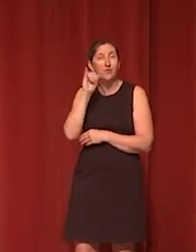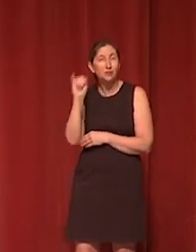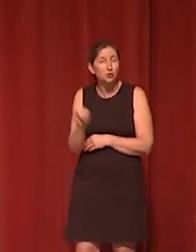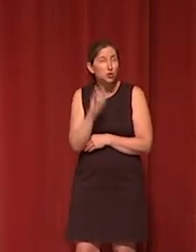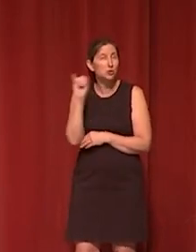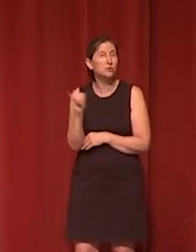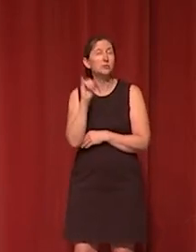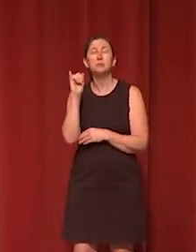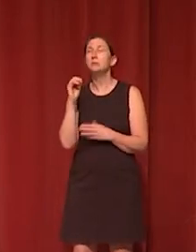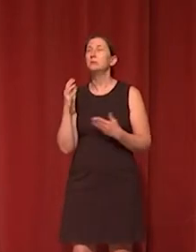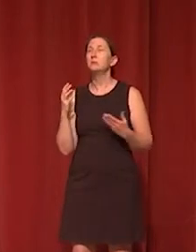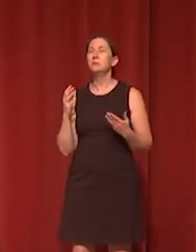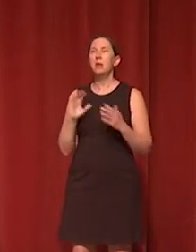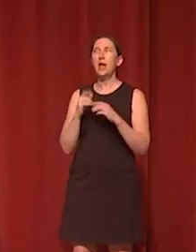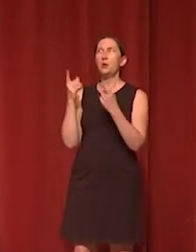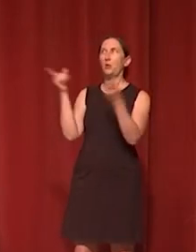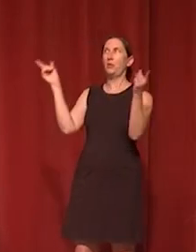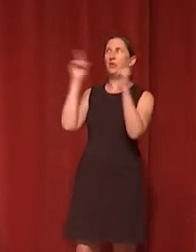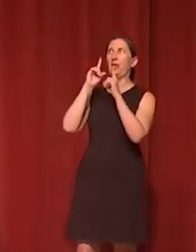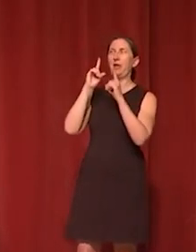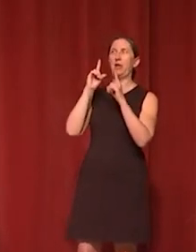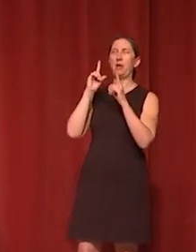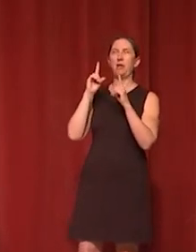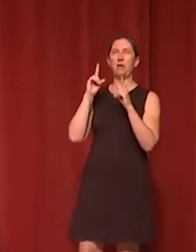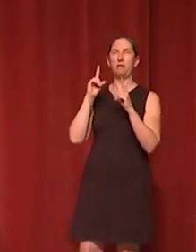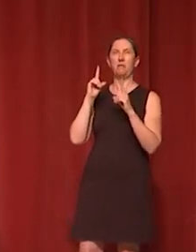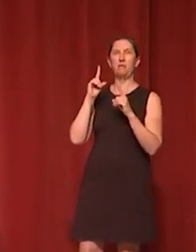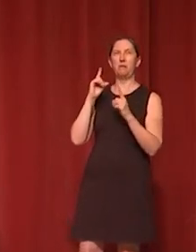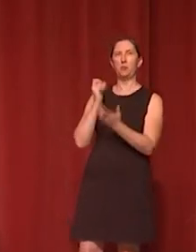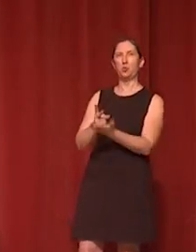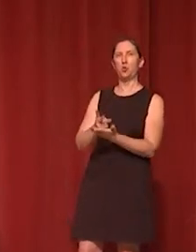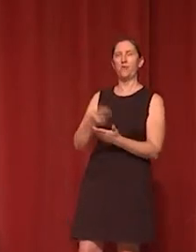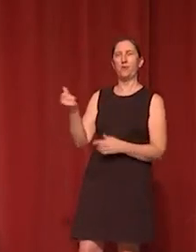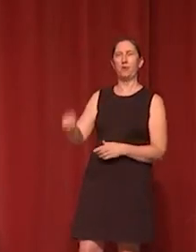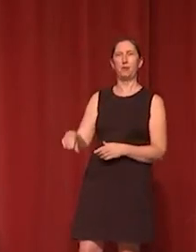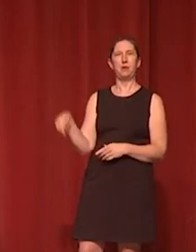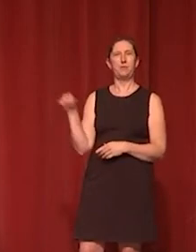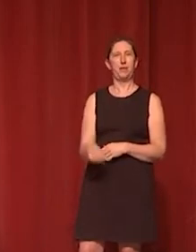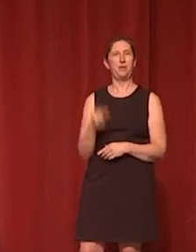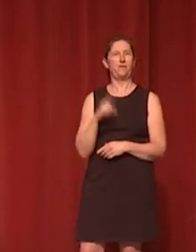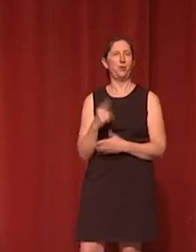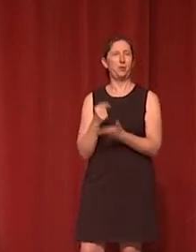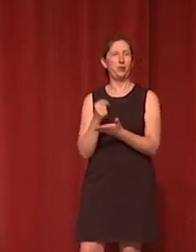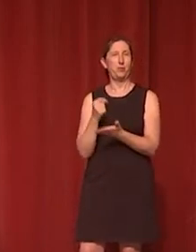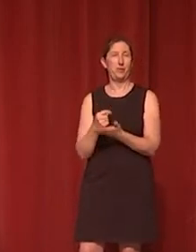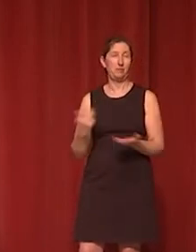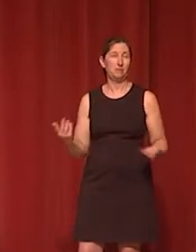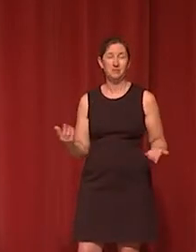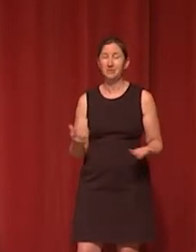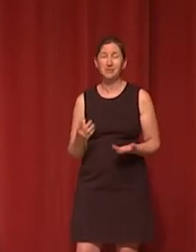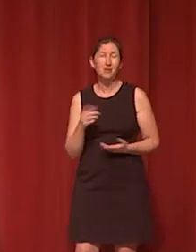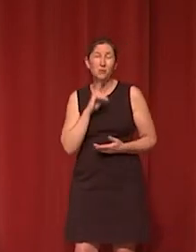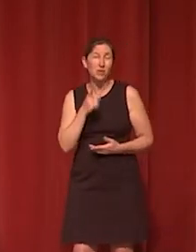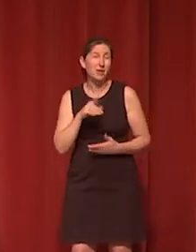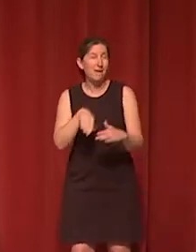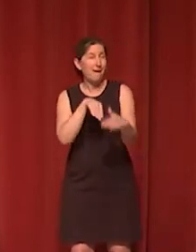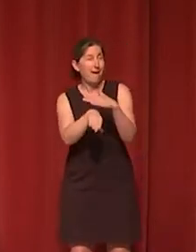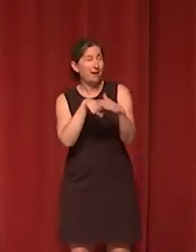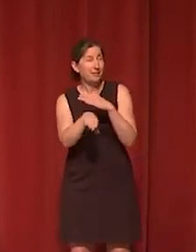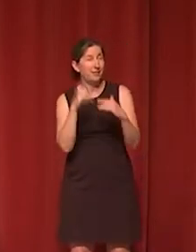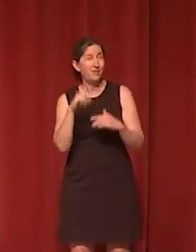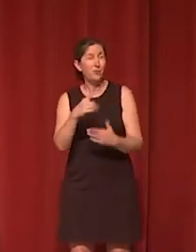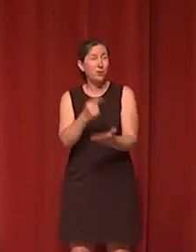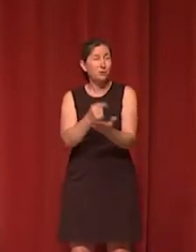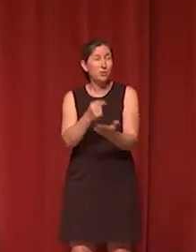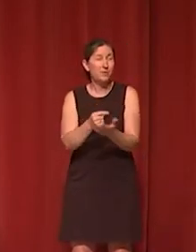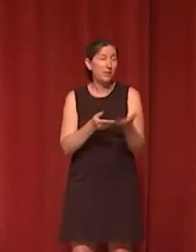those therapies as well? Because they are also driving patient access within the outpatient setting, whether it's our clinic and infusion center, or whether it's a